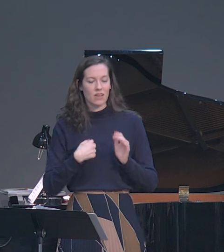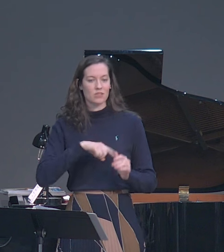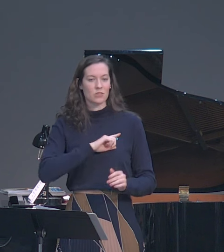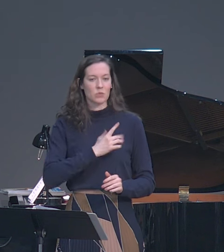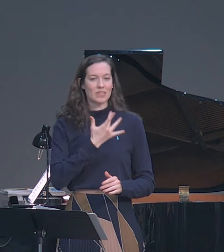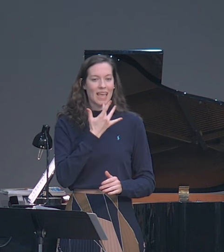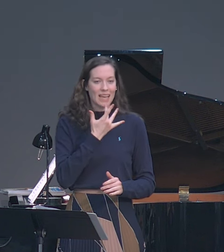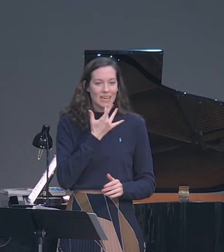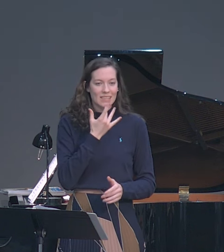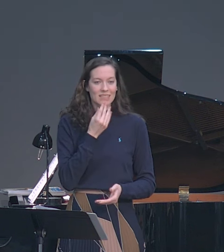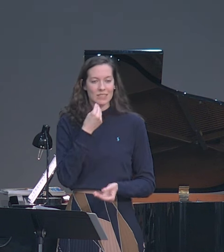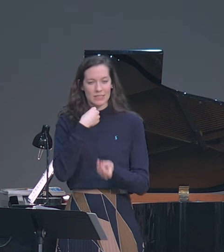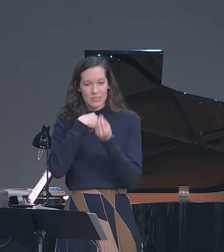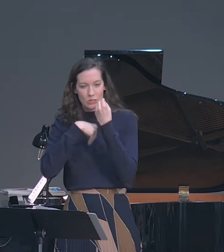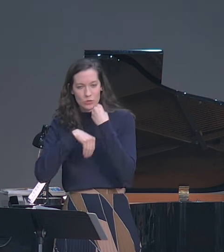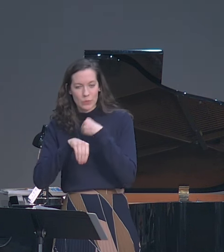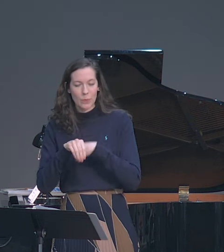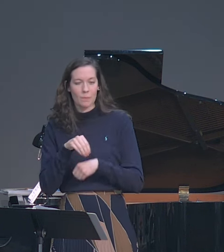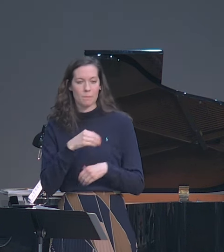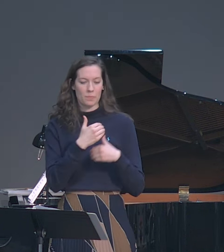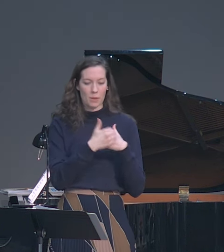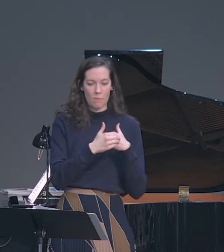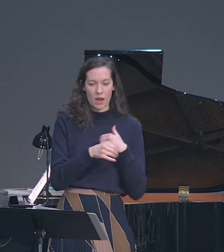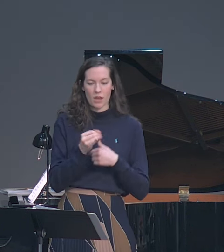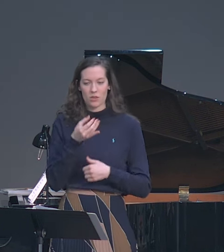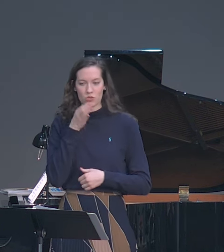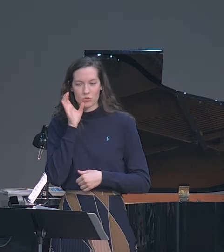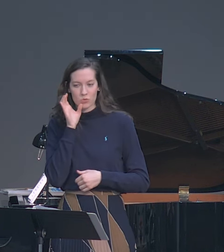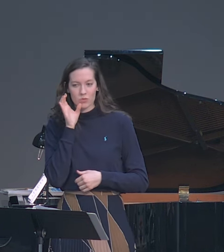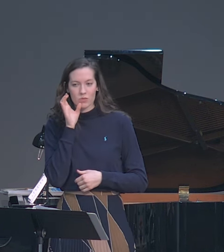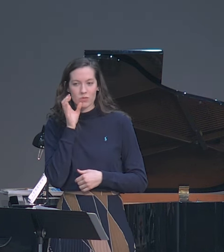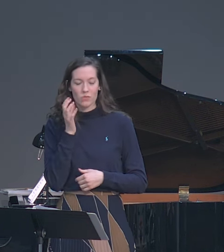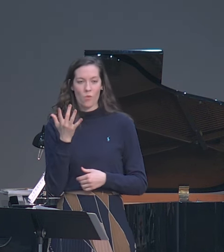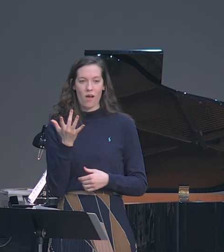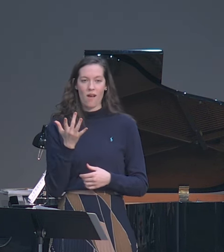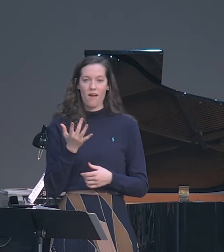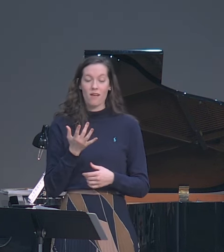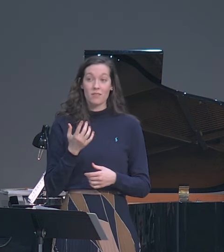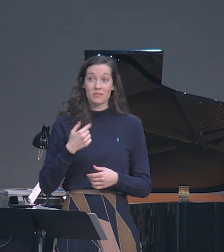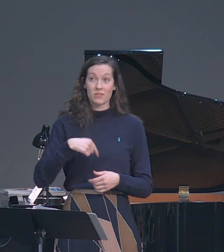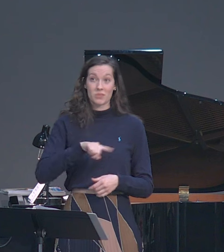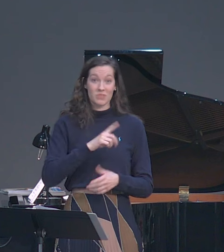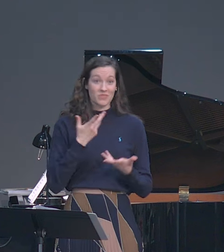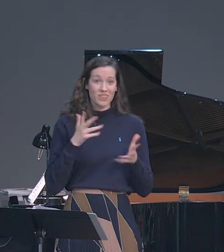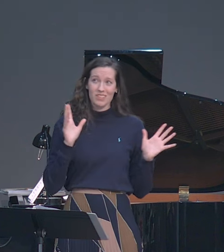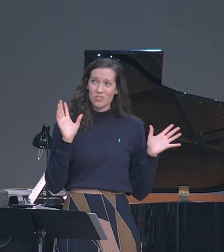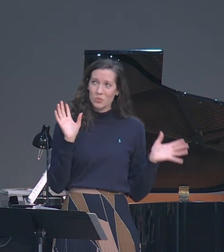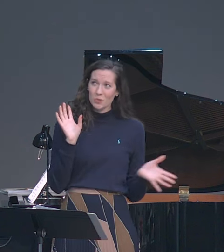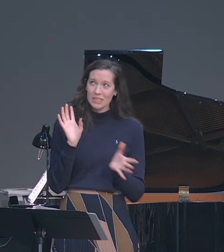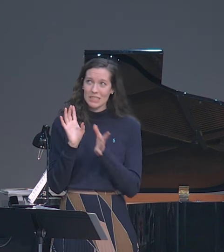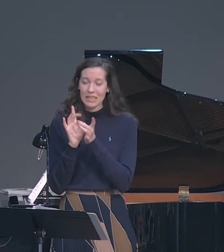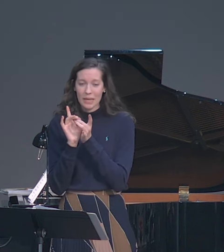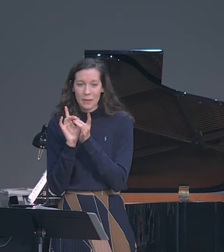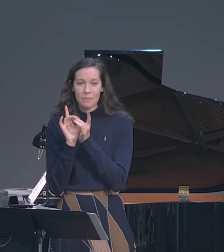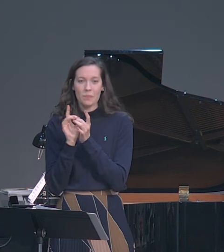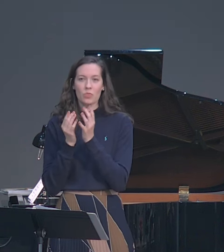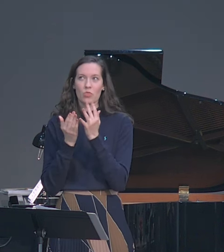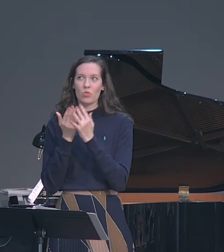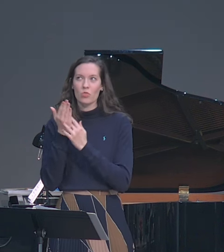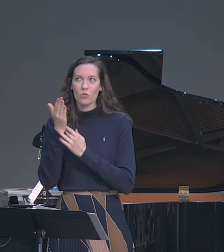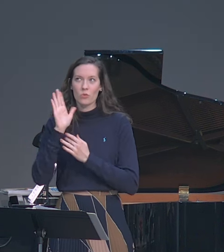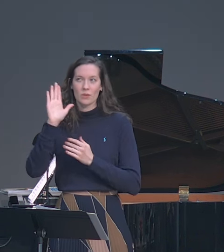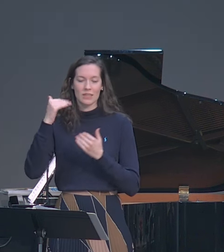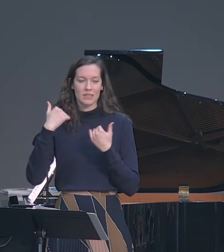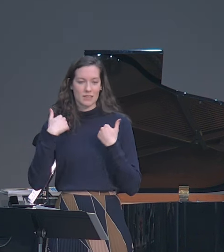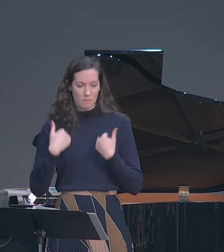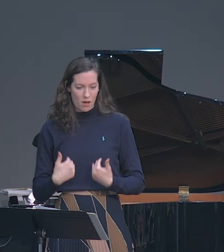to consume these elements because we are those who have been redeemed by the broken body and the